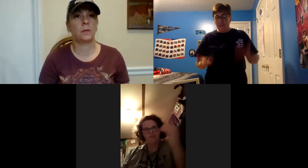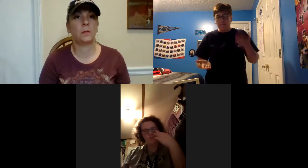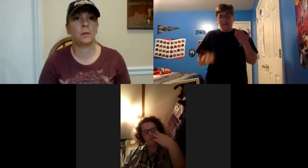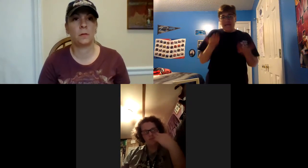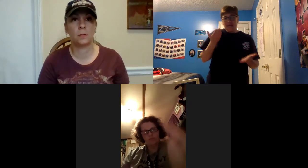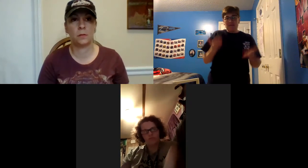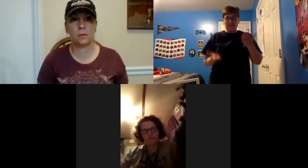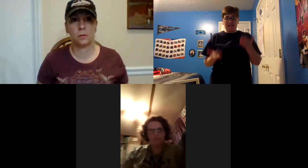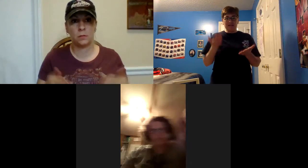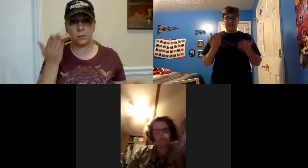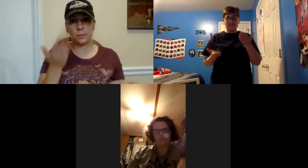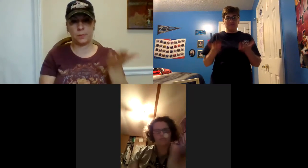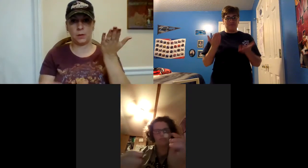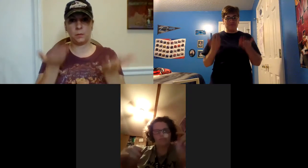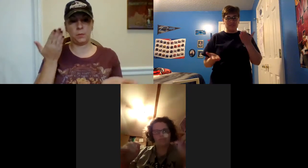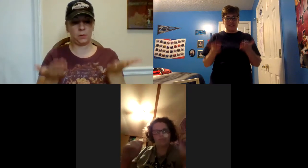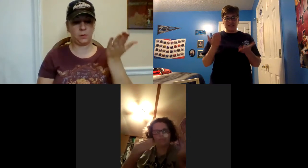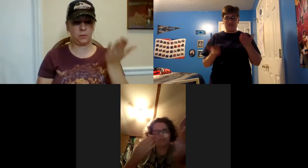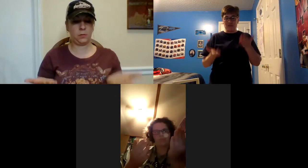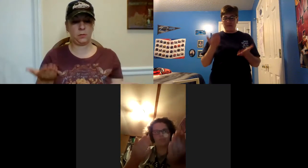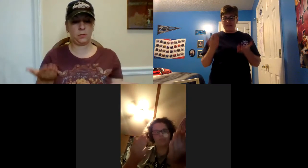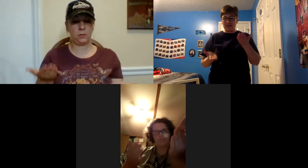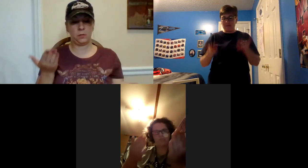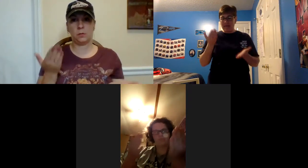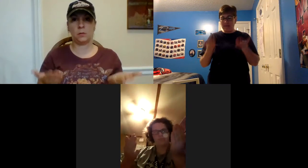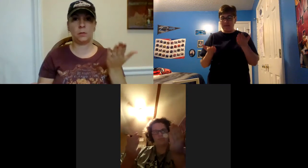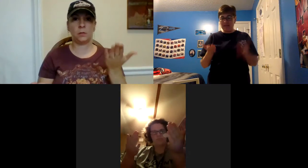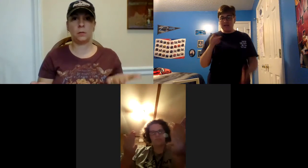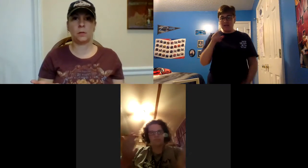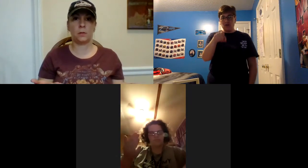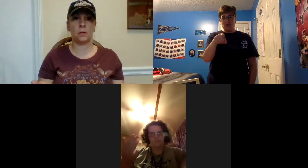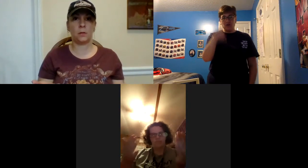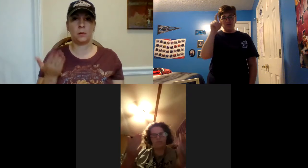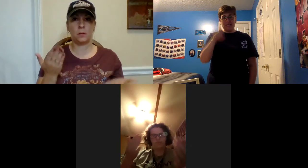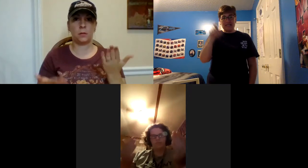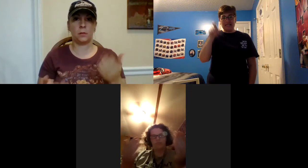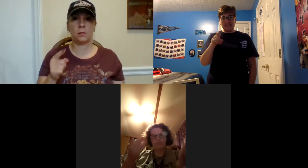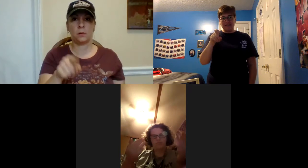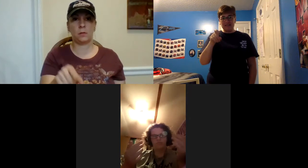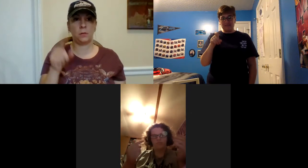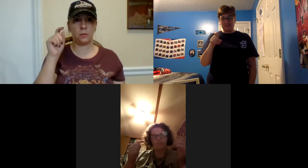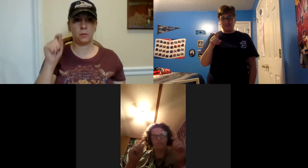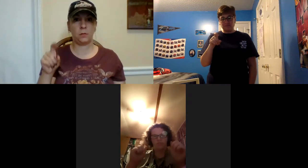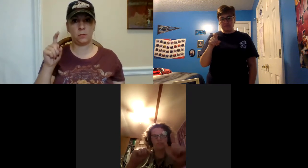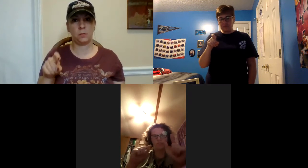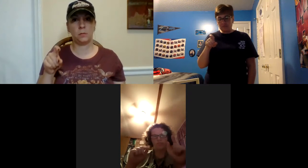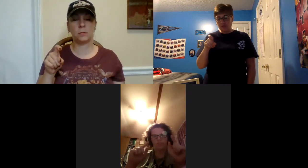So maybe, we did the sign for maybe tonight. Maybe you need